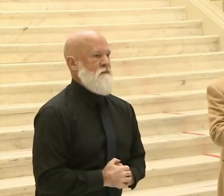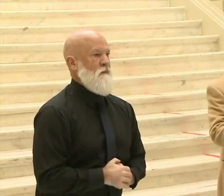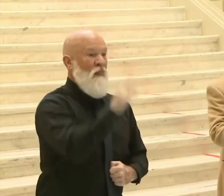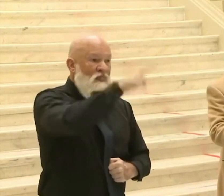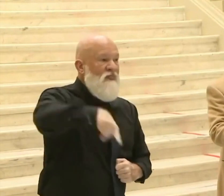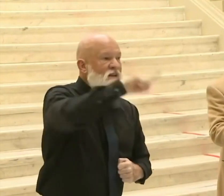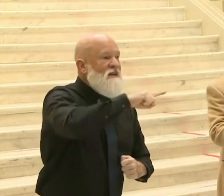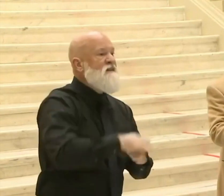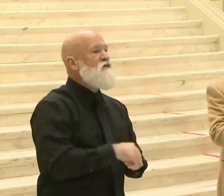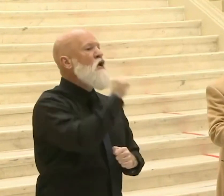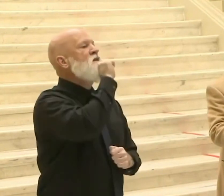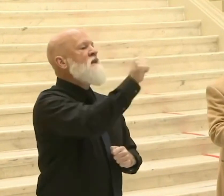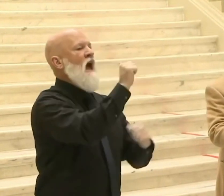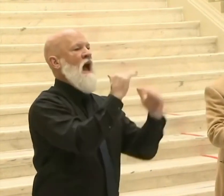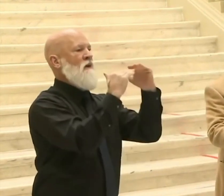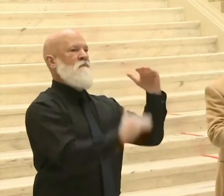is.